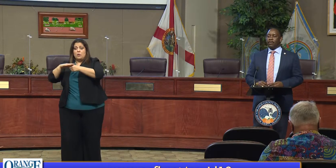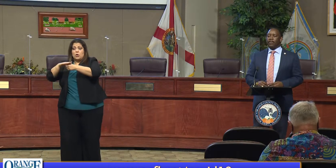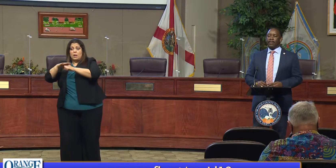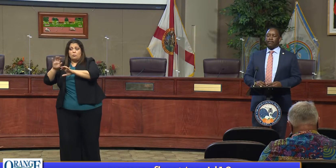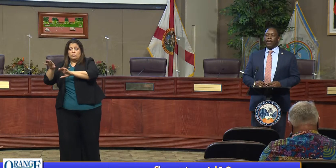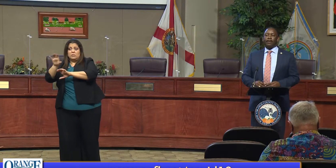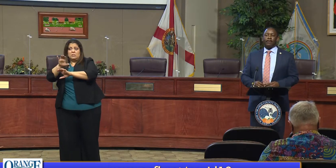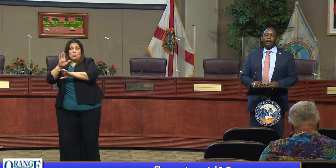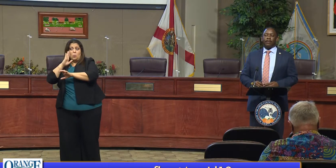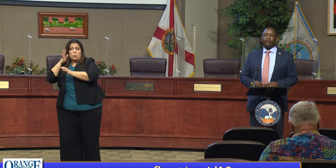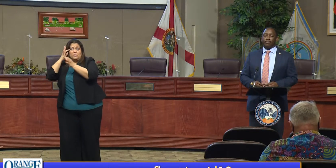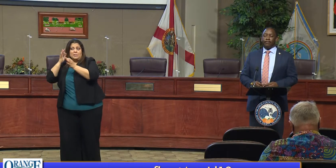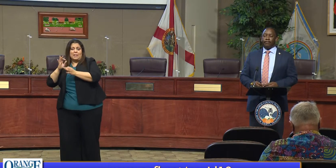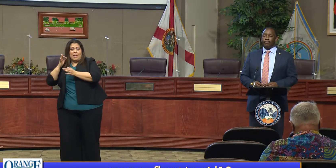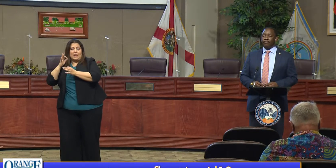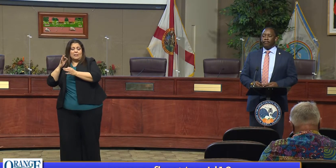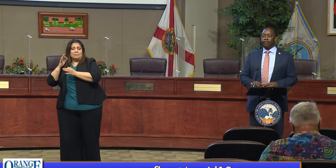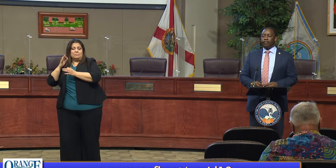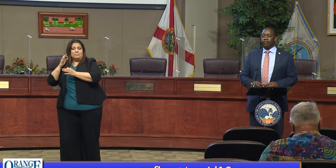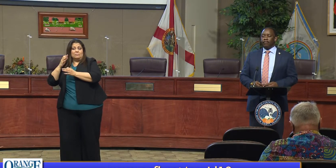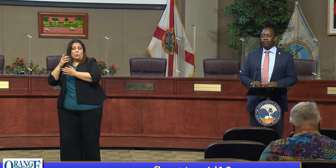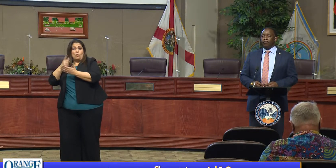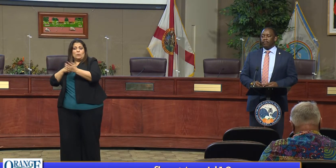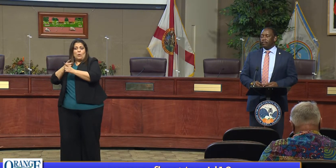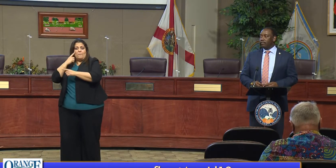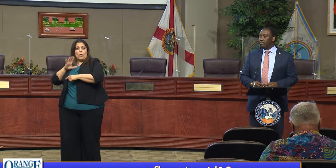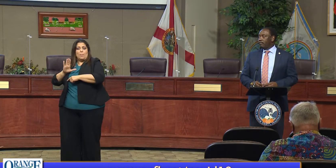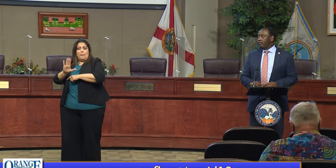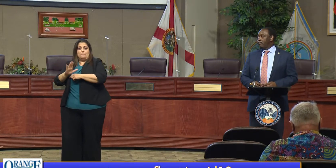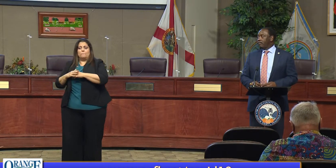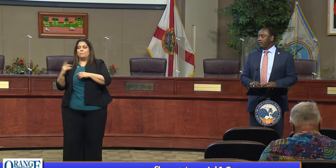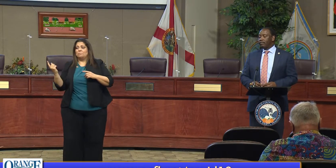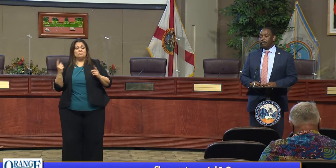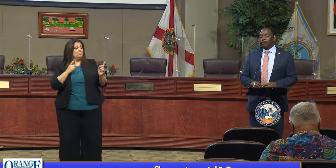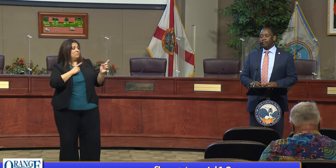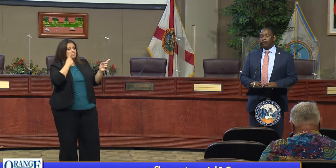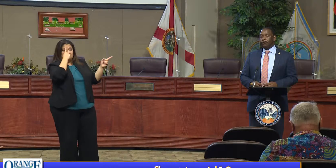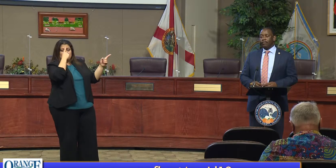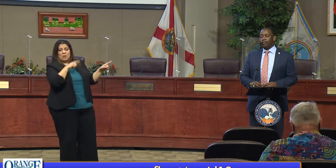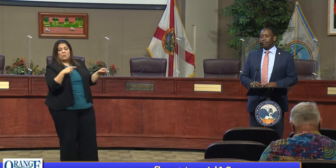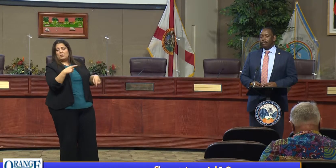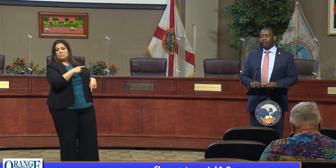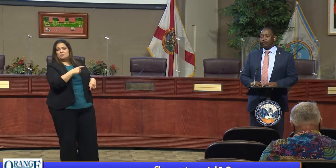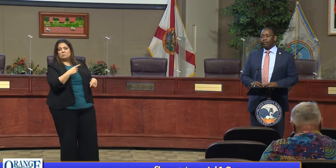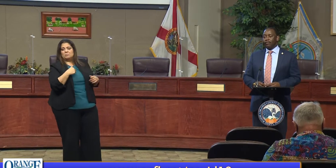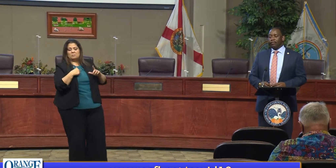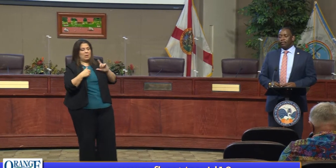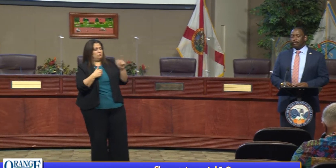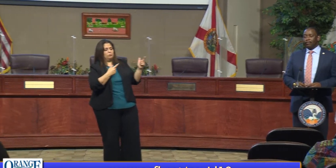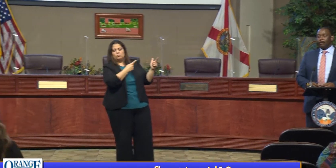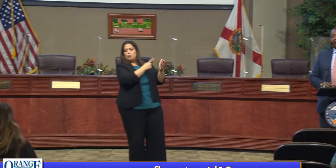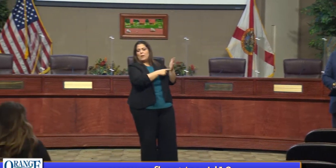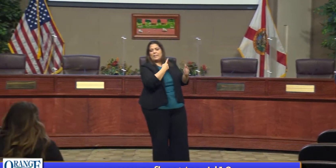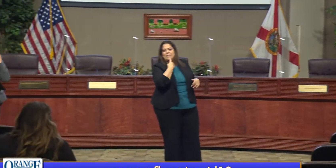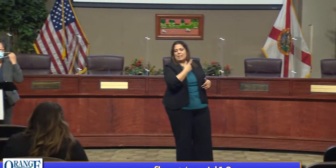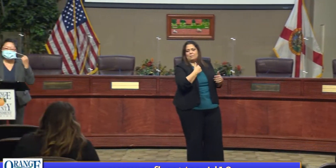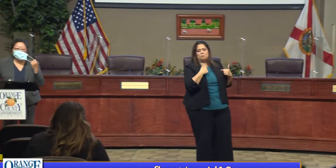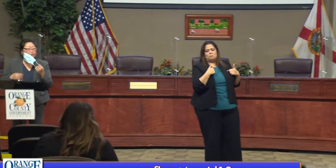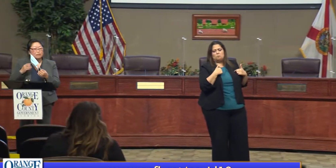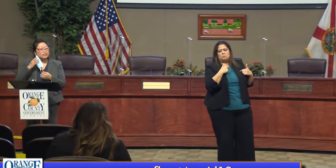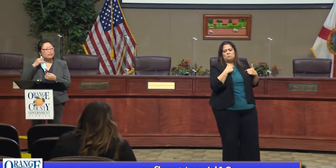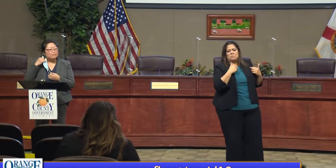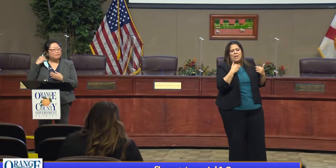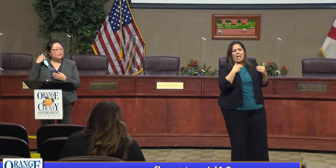their respective counties. I defer to Mayor Demings. What was that? I defer to Mayor Demings. I don't have any